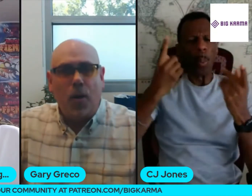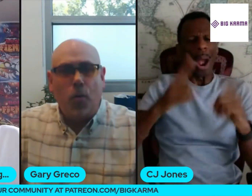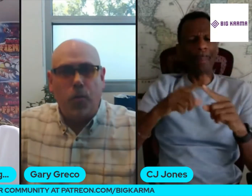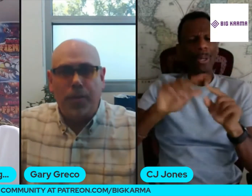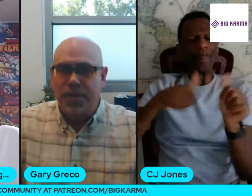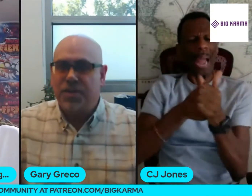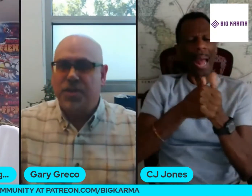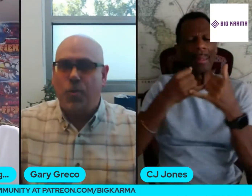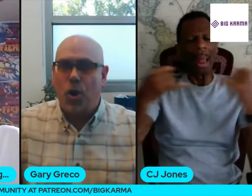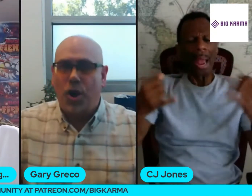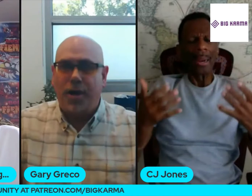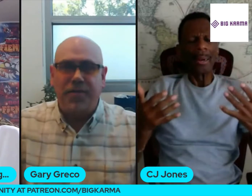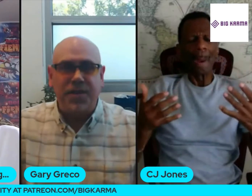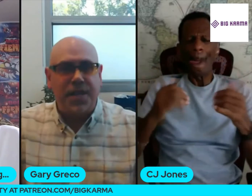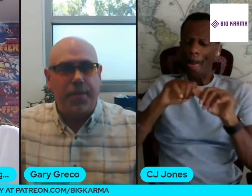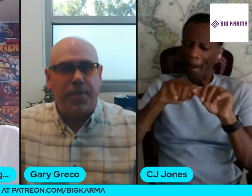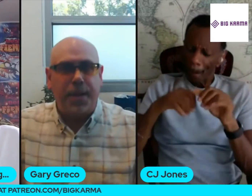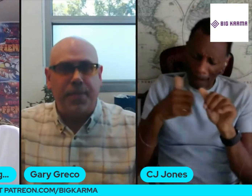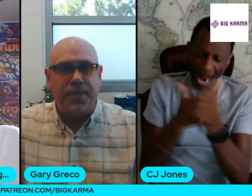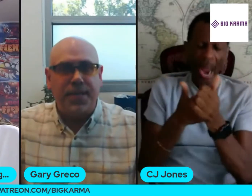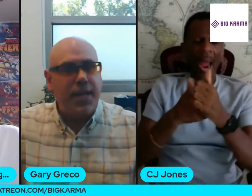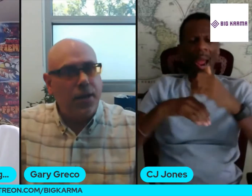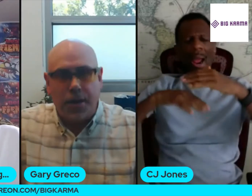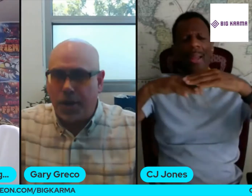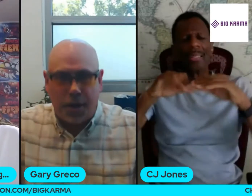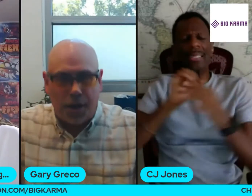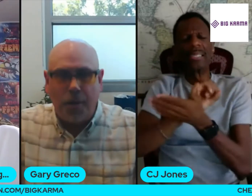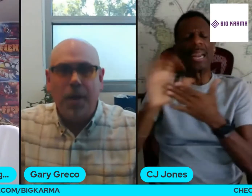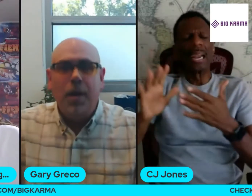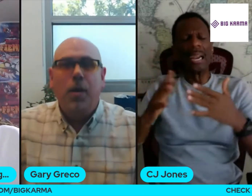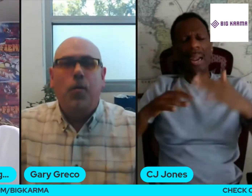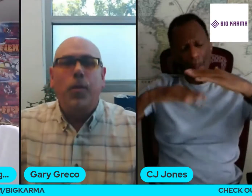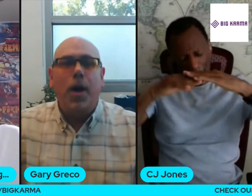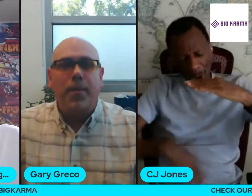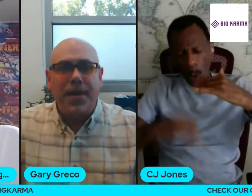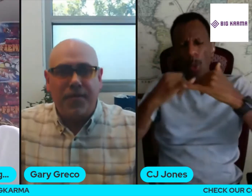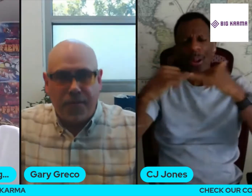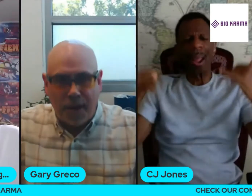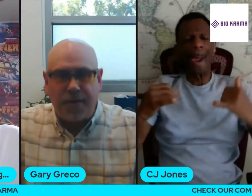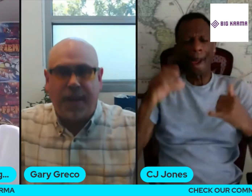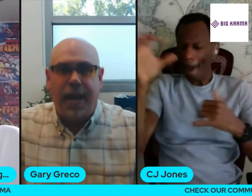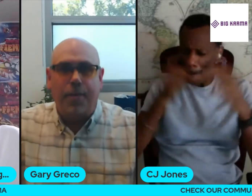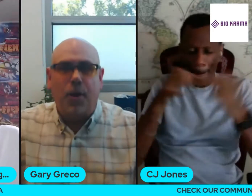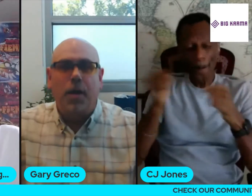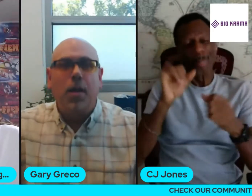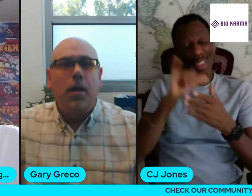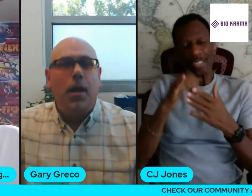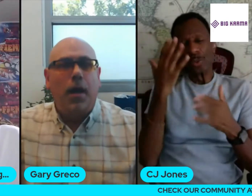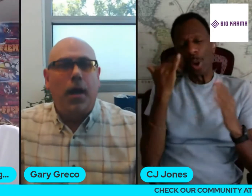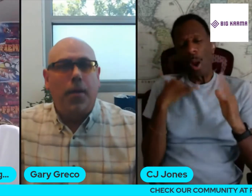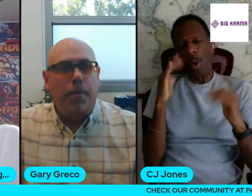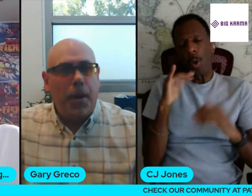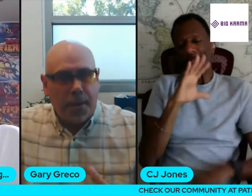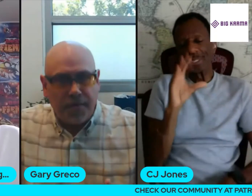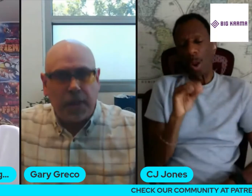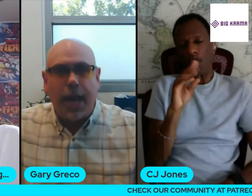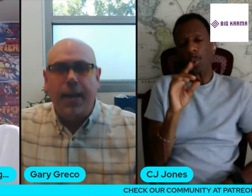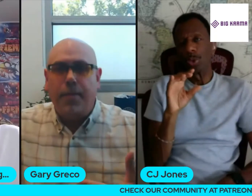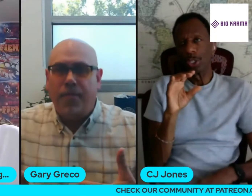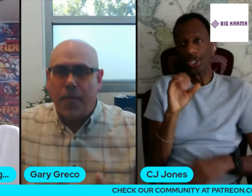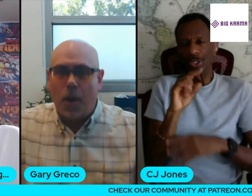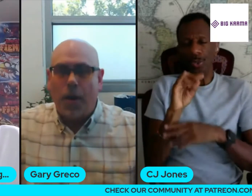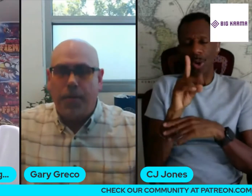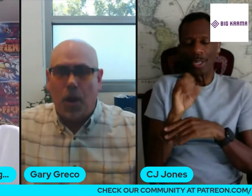showing, this is the work of disabled people. See, no. We want to be in front of the camera, above the